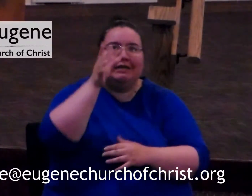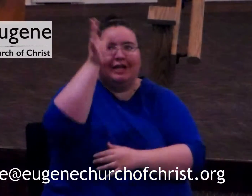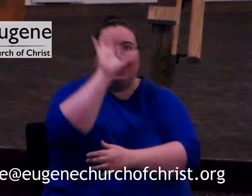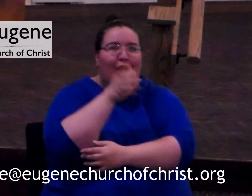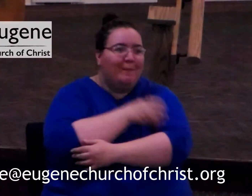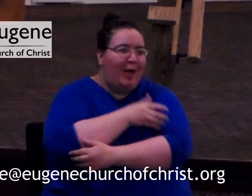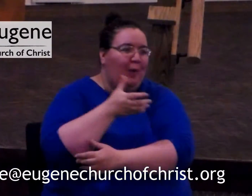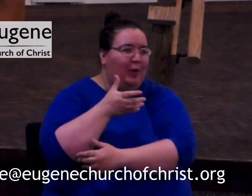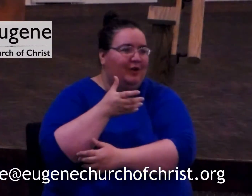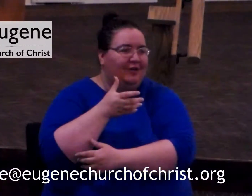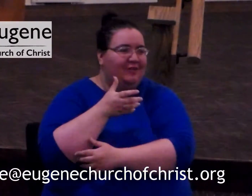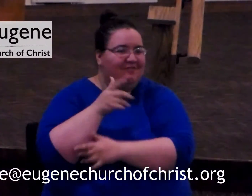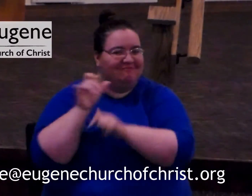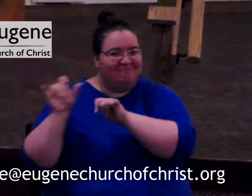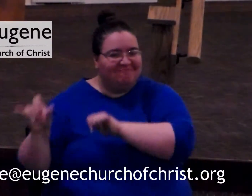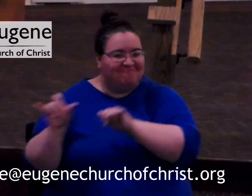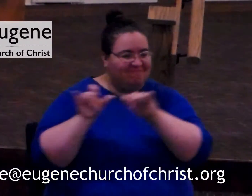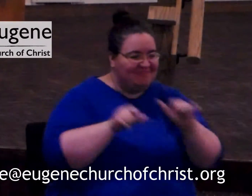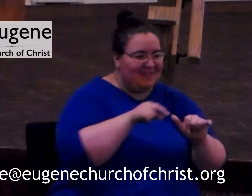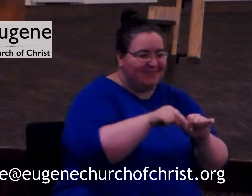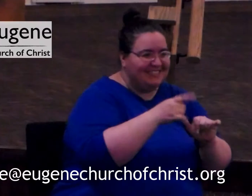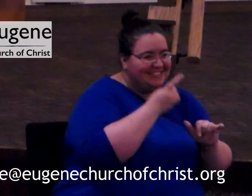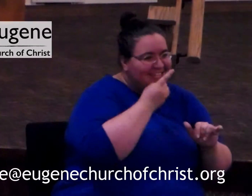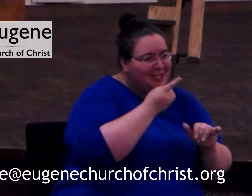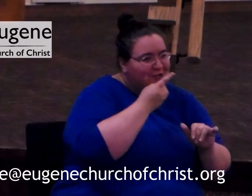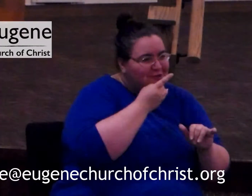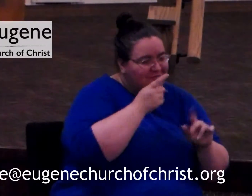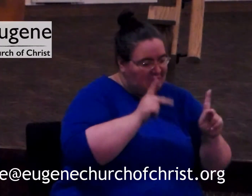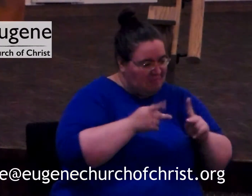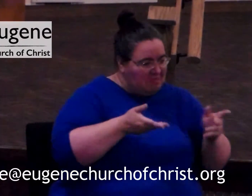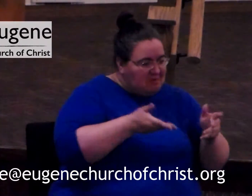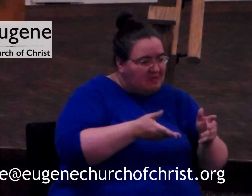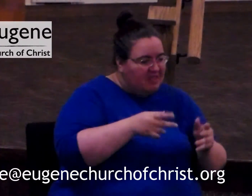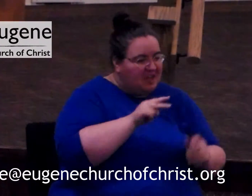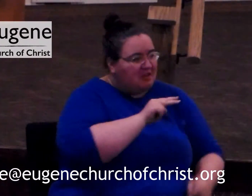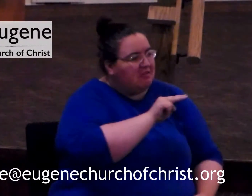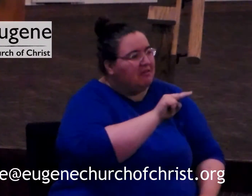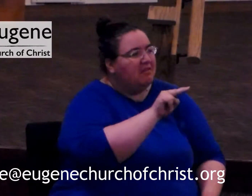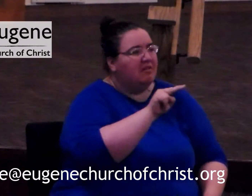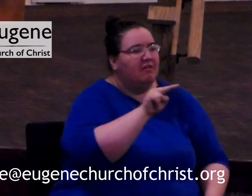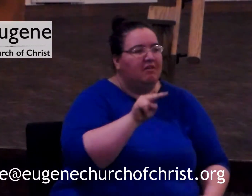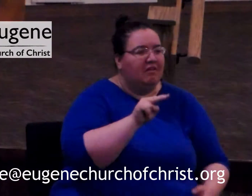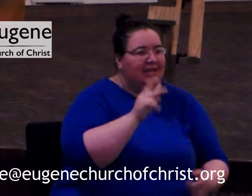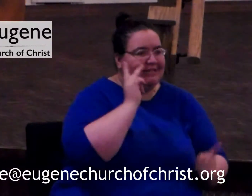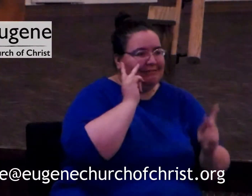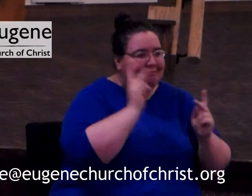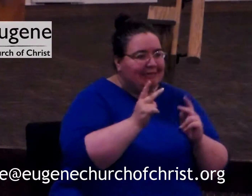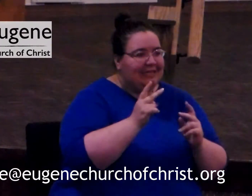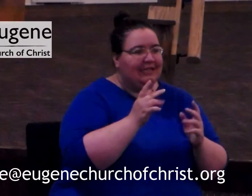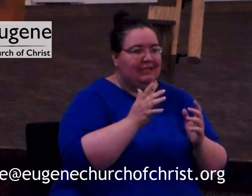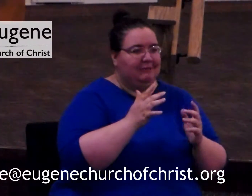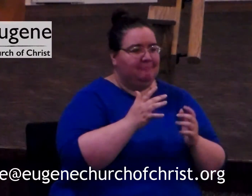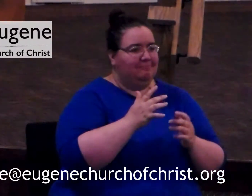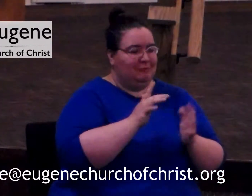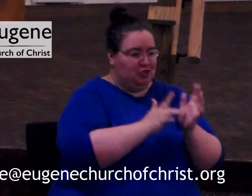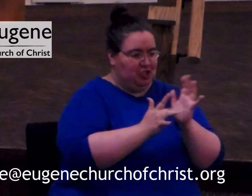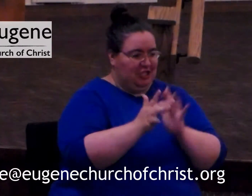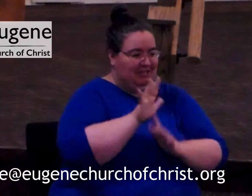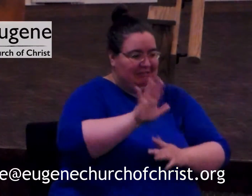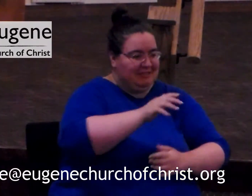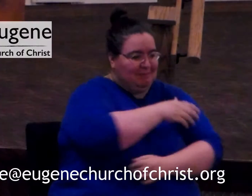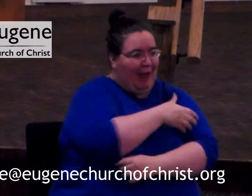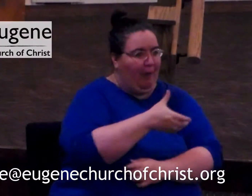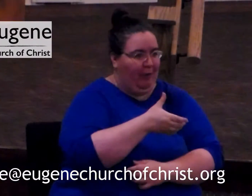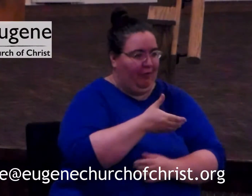they're sitting here at this dinner, have to be amazed at what they see around them as this witness of the power of Jesus. Then